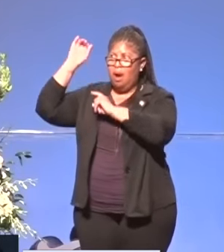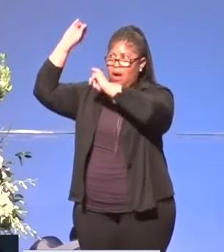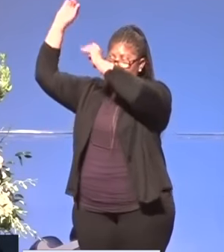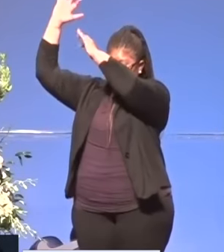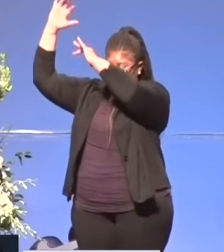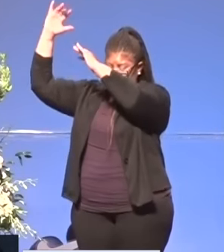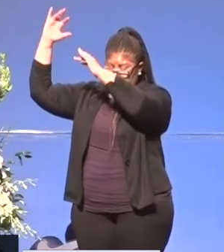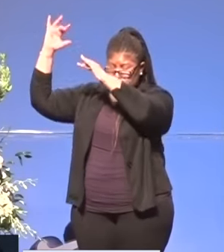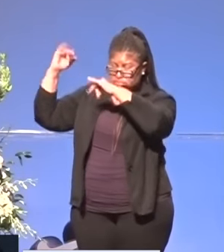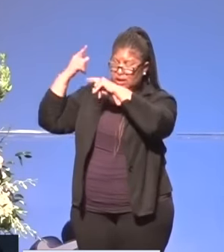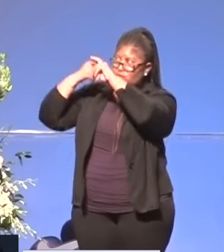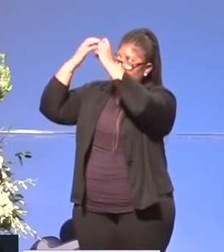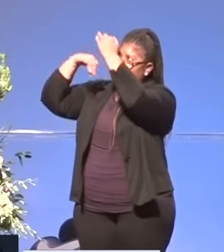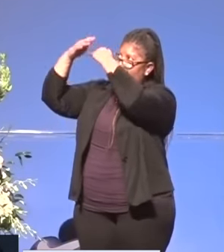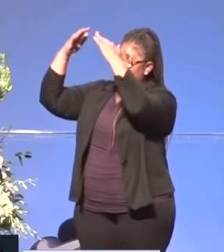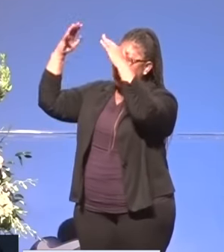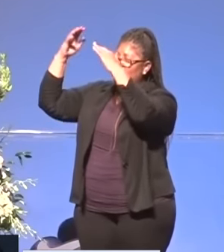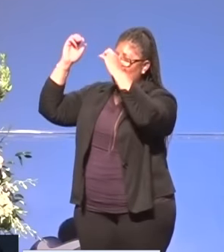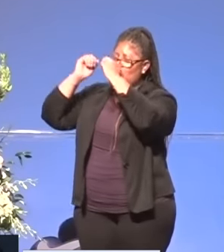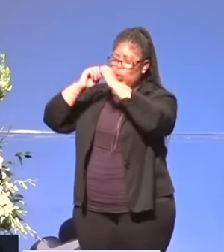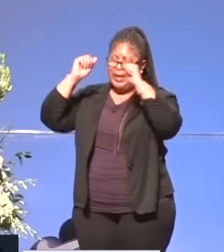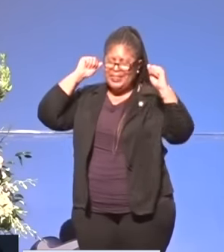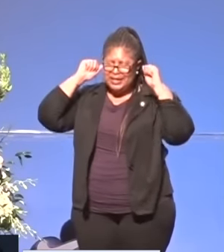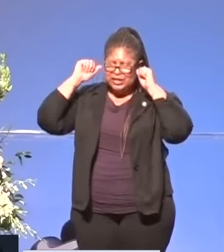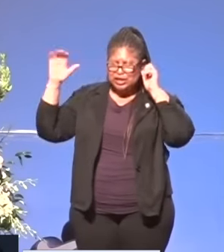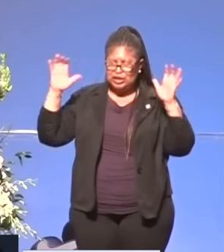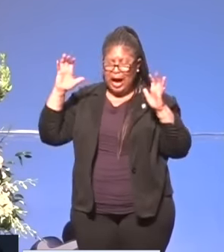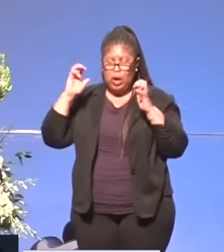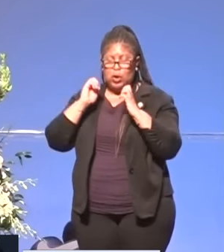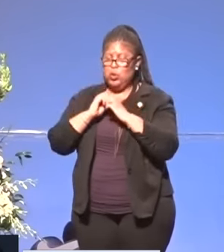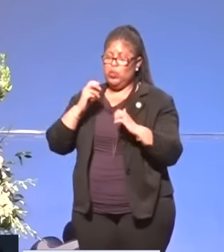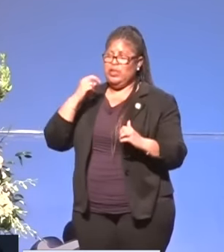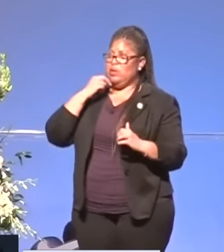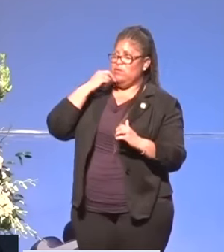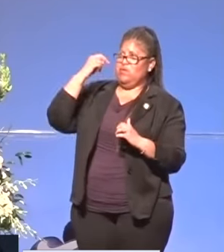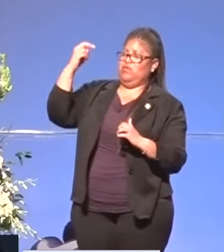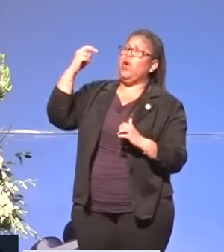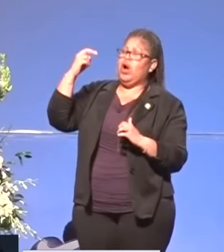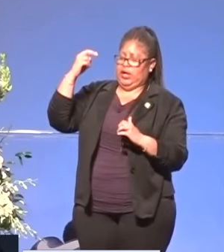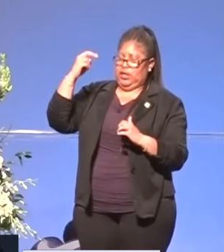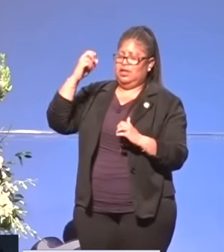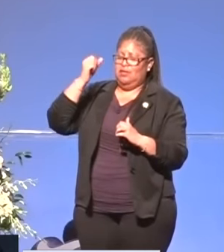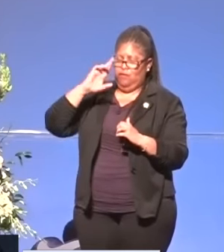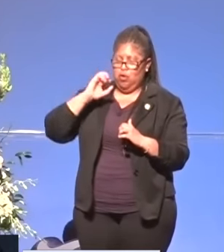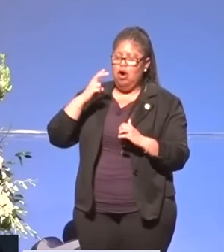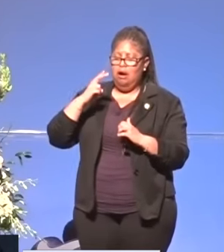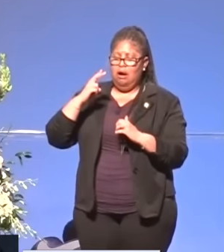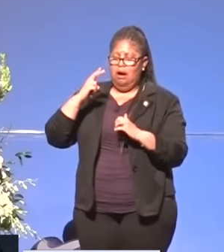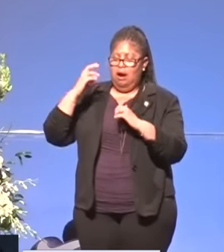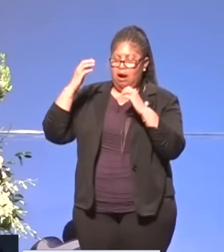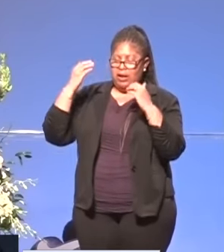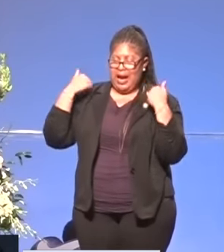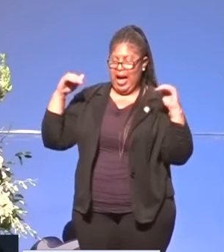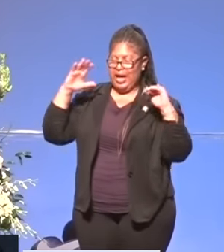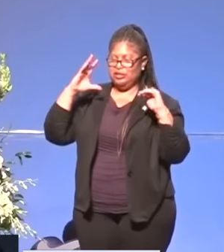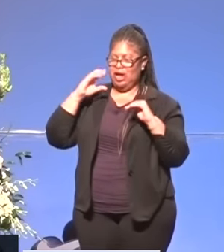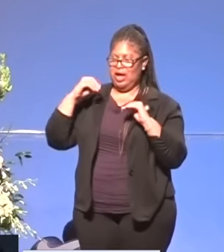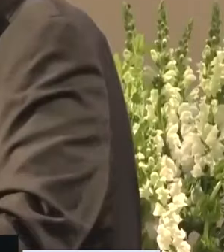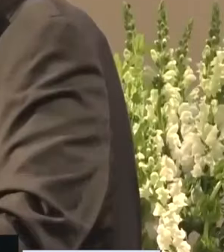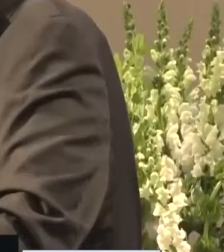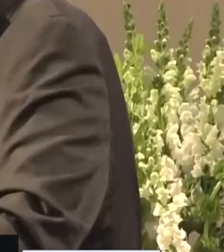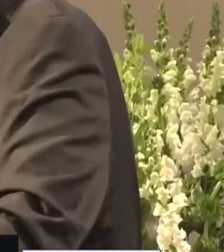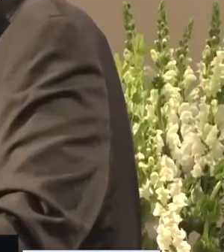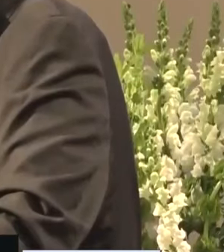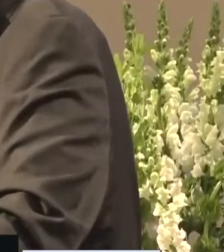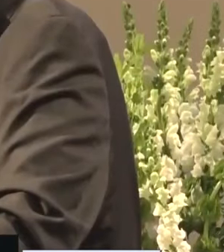heaven with a shout, with the voice of the archangel, and with the trump of God,